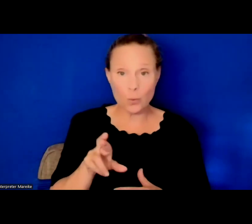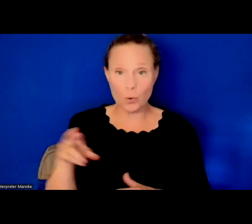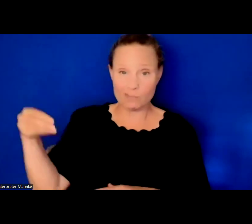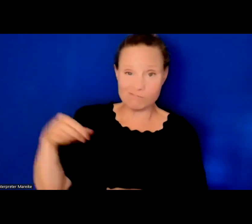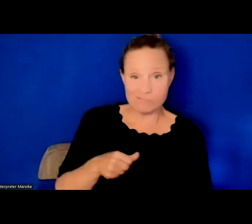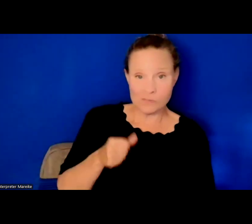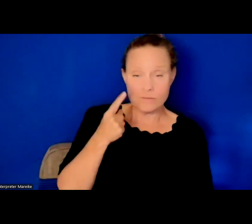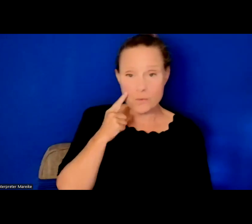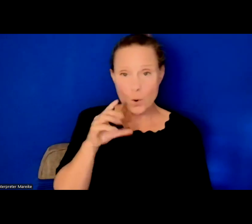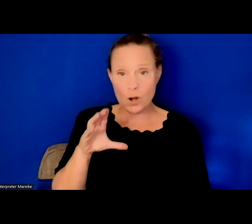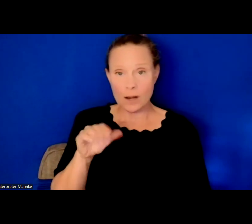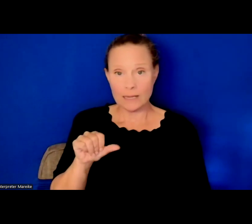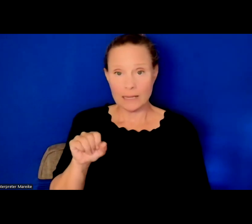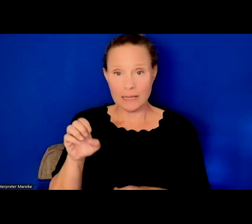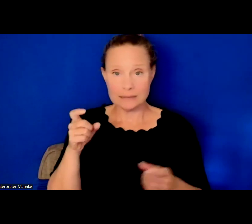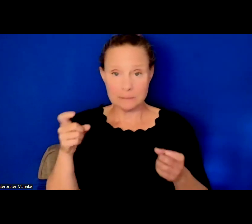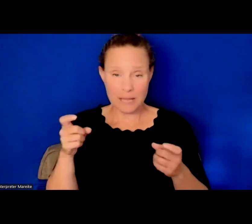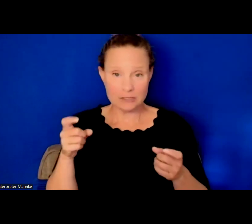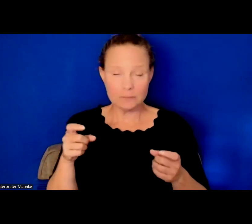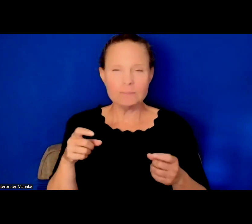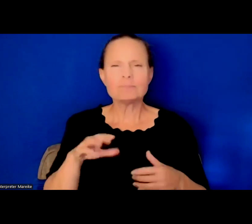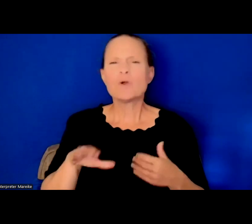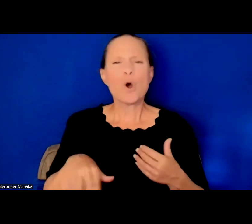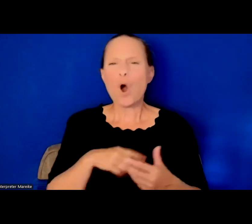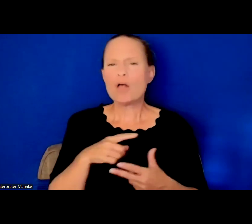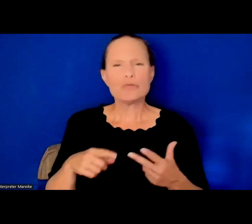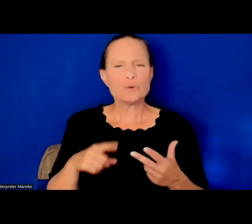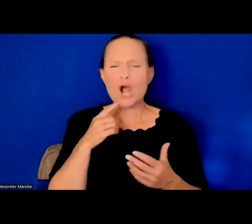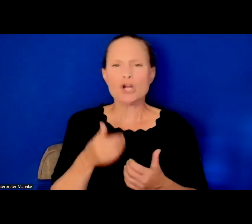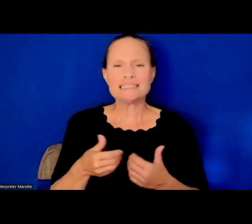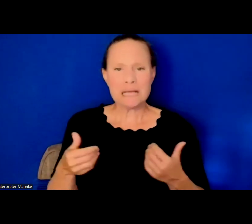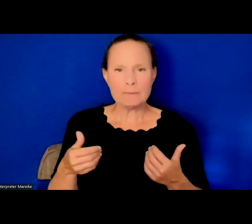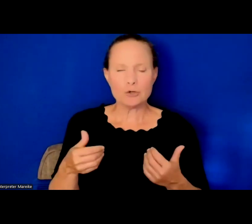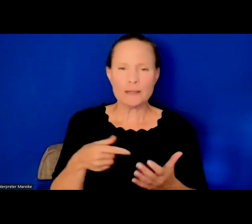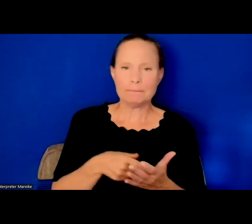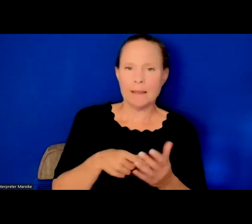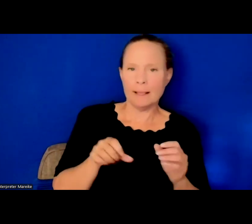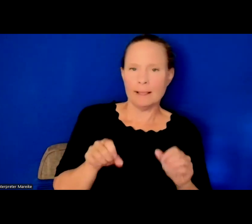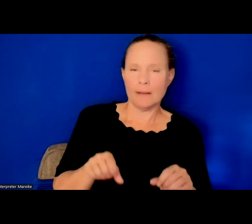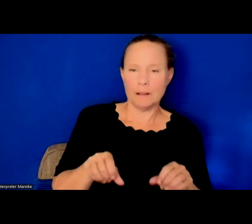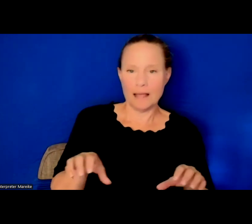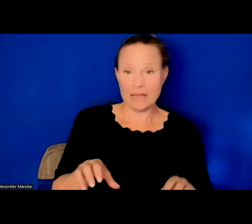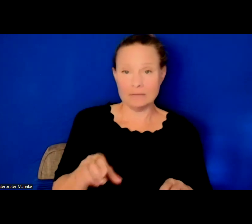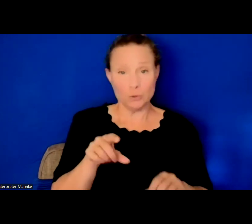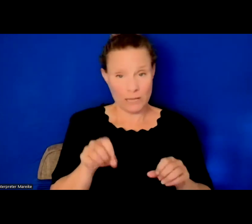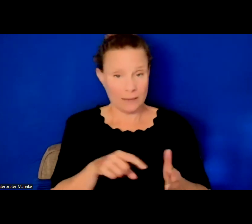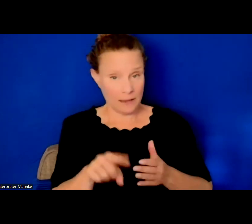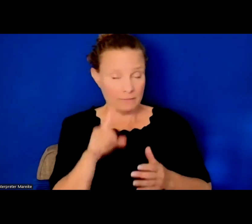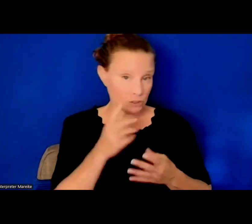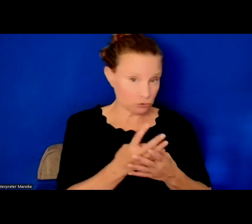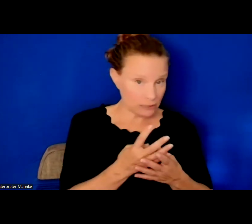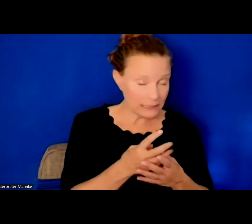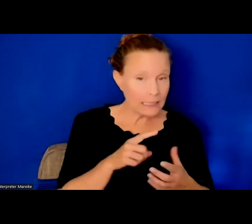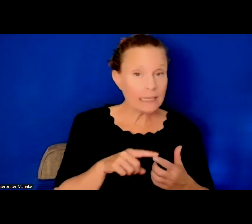So they're all separate billable activities. So you get paid for screening, you get paid for